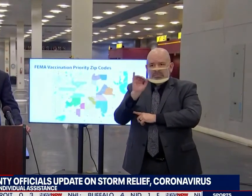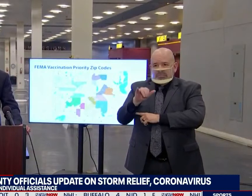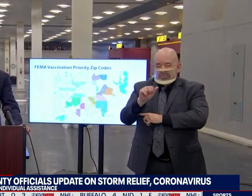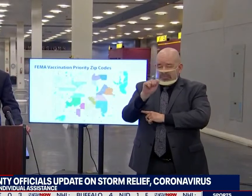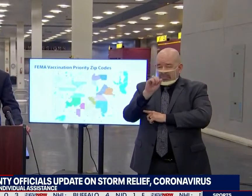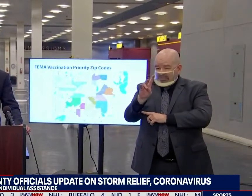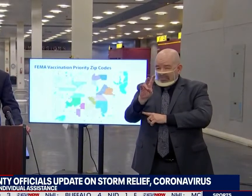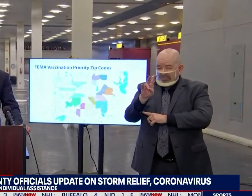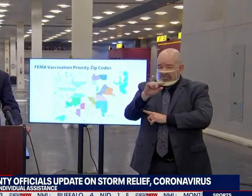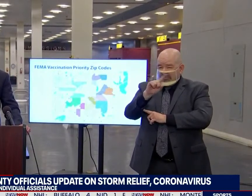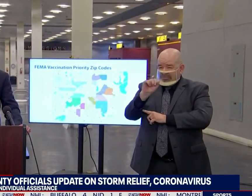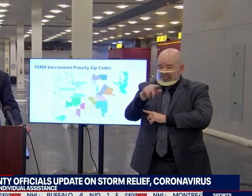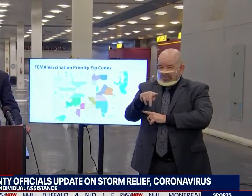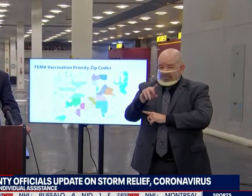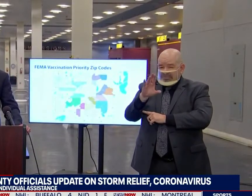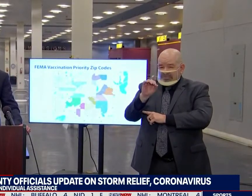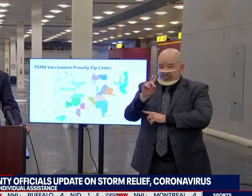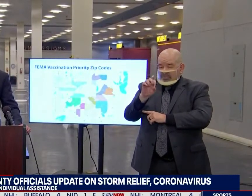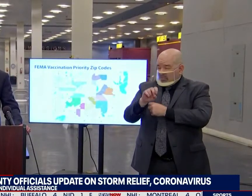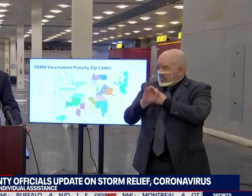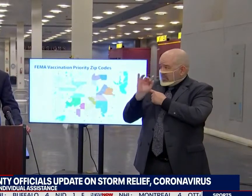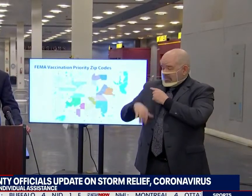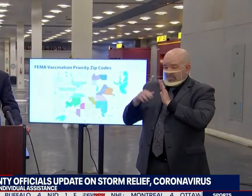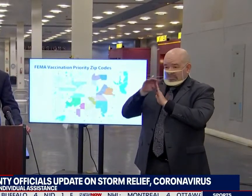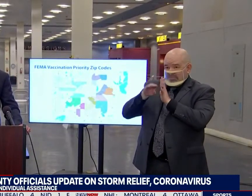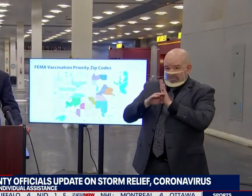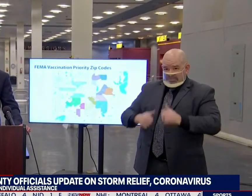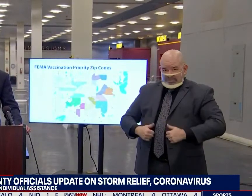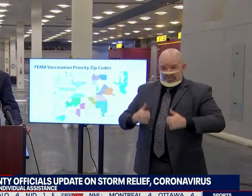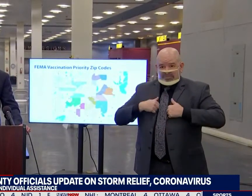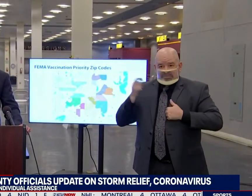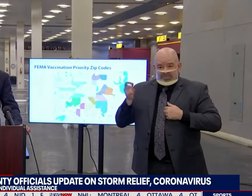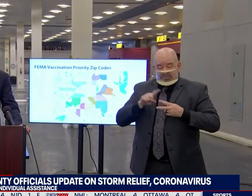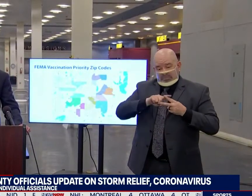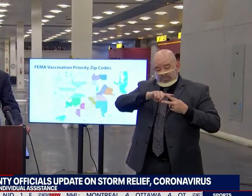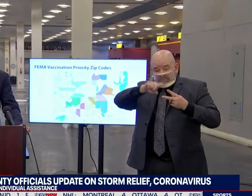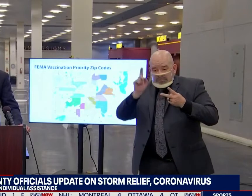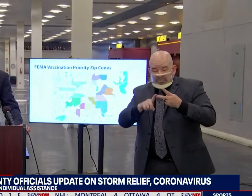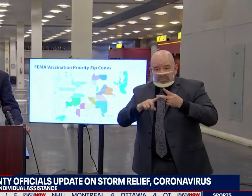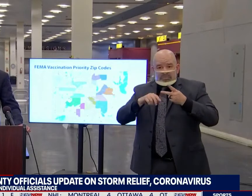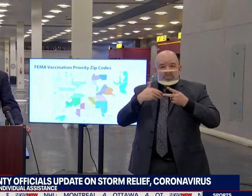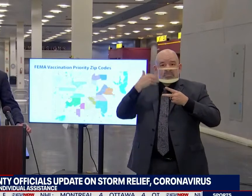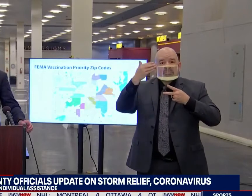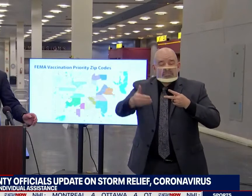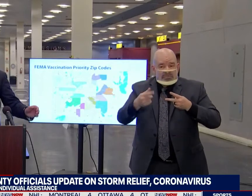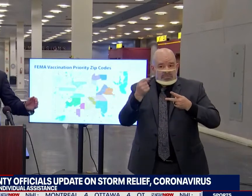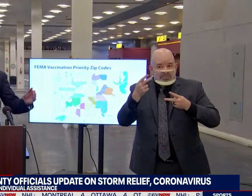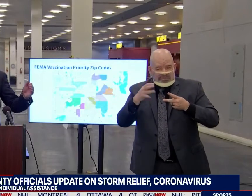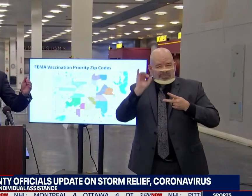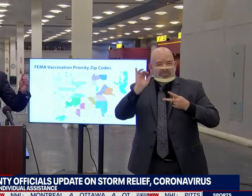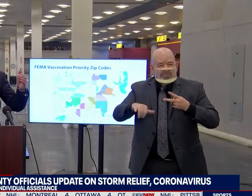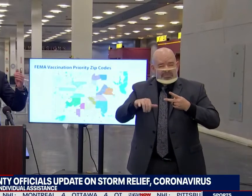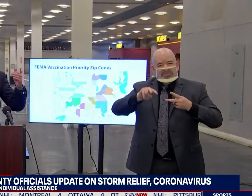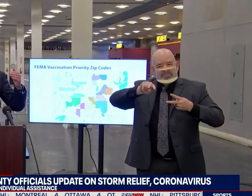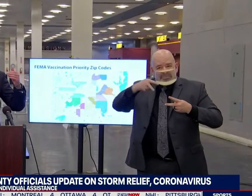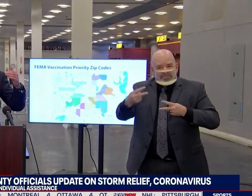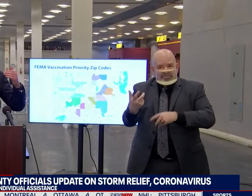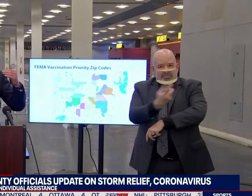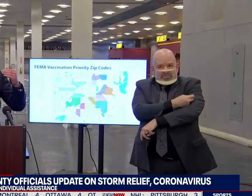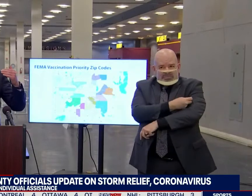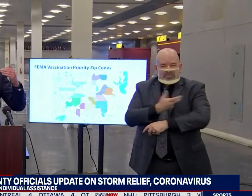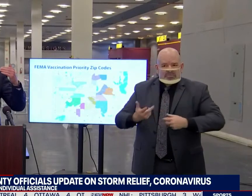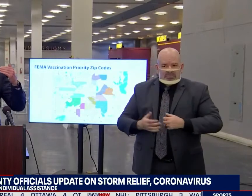second shots a day for the underserved communities uh for an additional 3 weeks. I'm hopeful that we